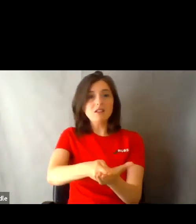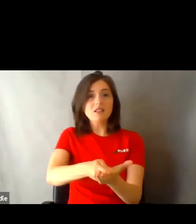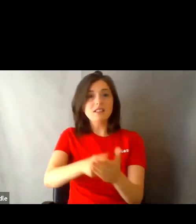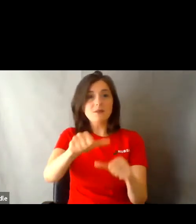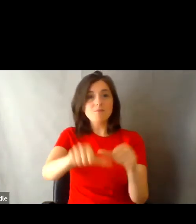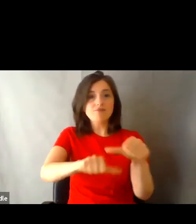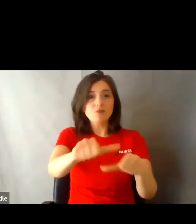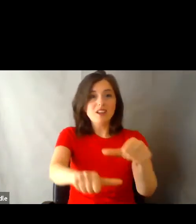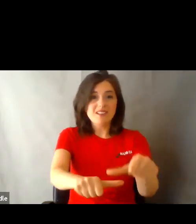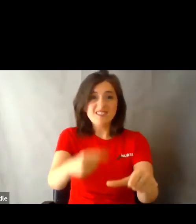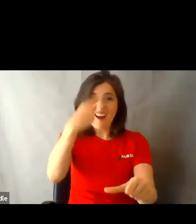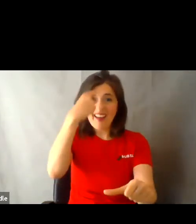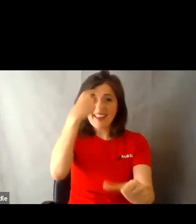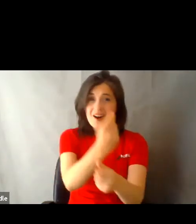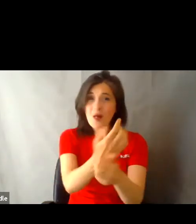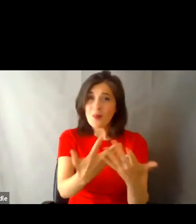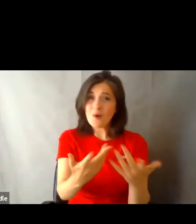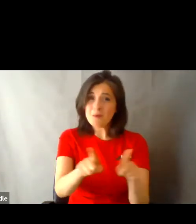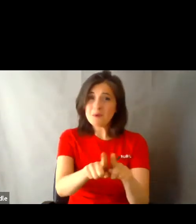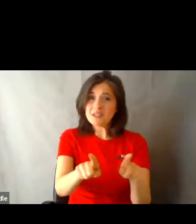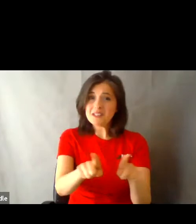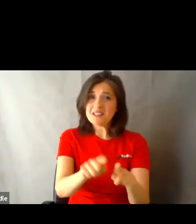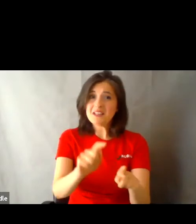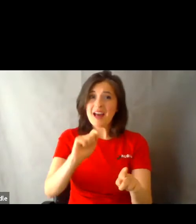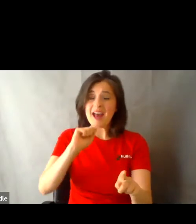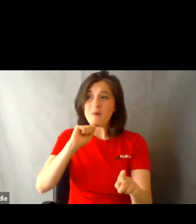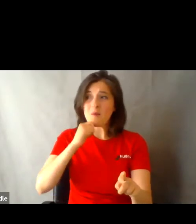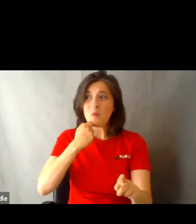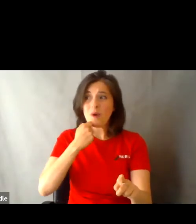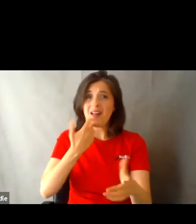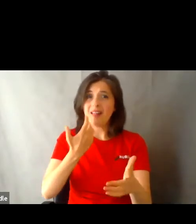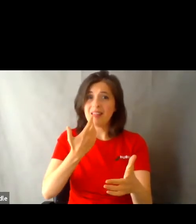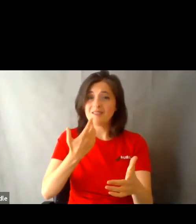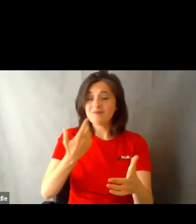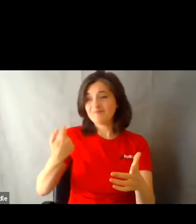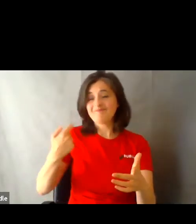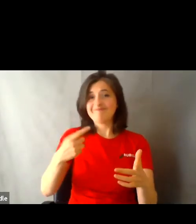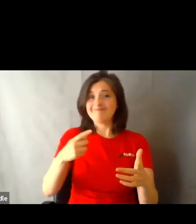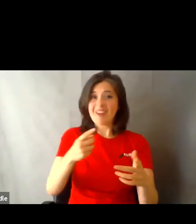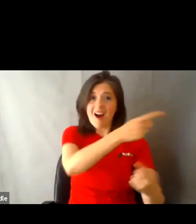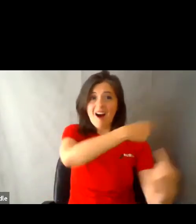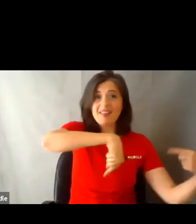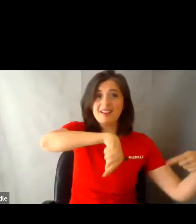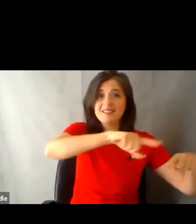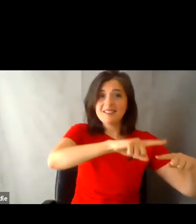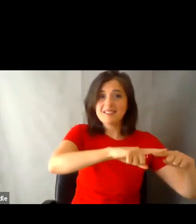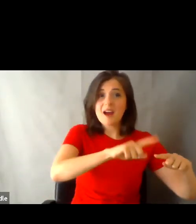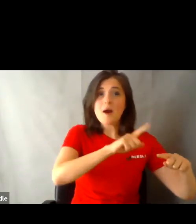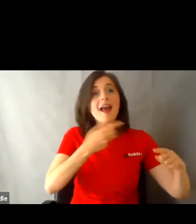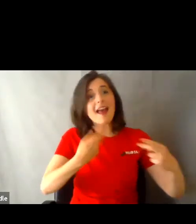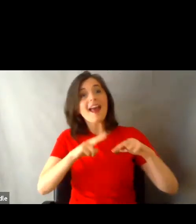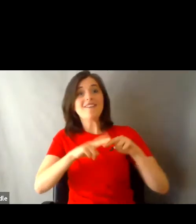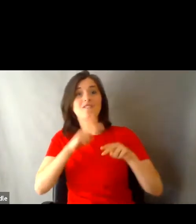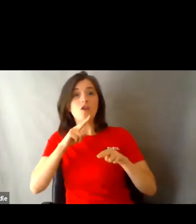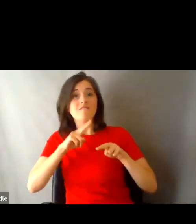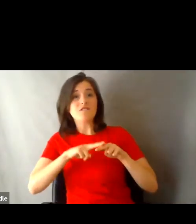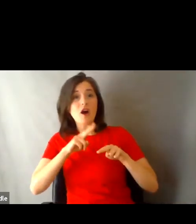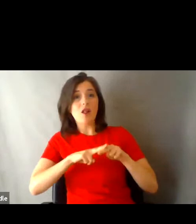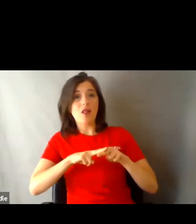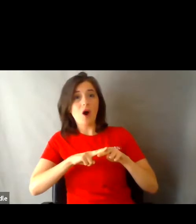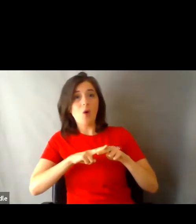as many of those whose livelihoods have been supported by the furlough scheme in the last few months during